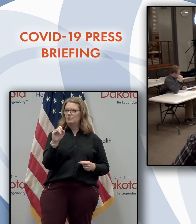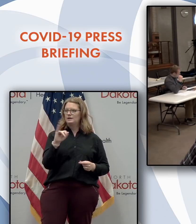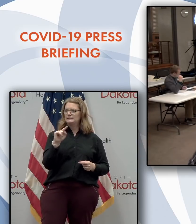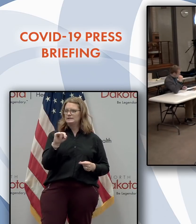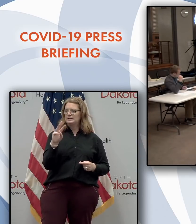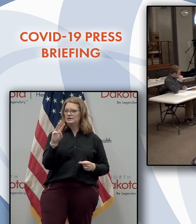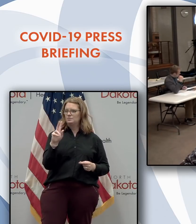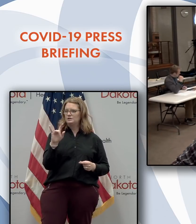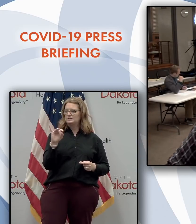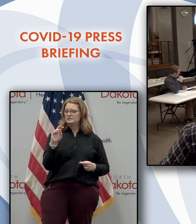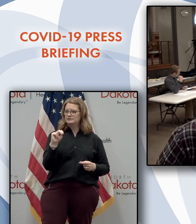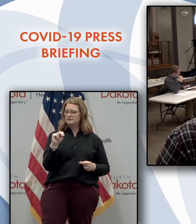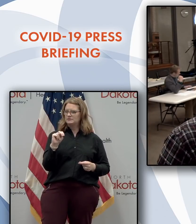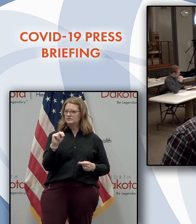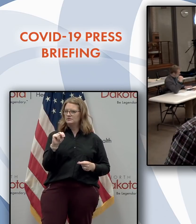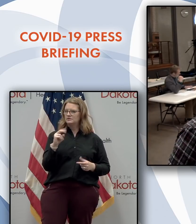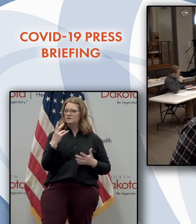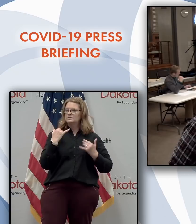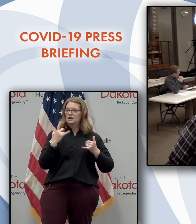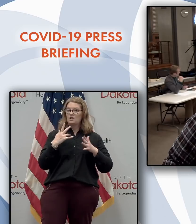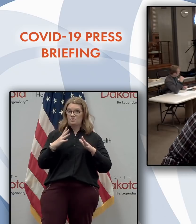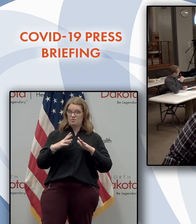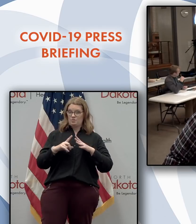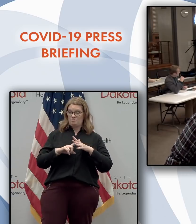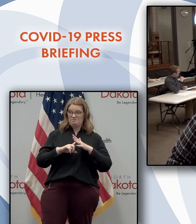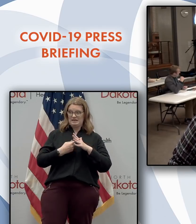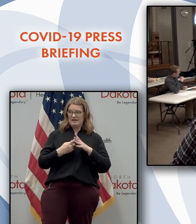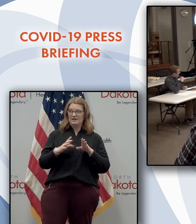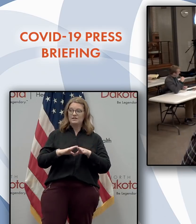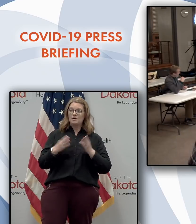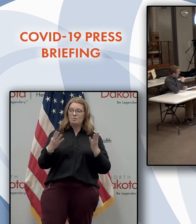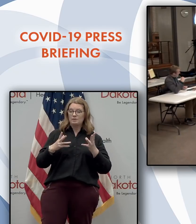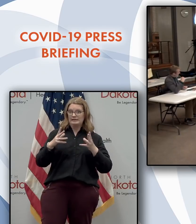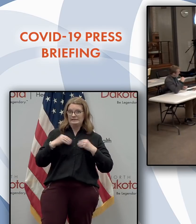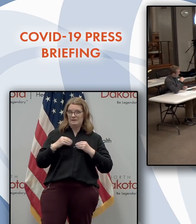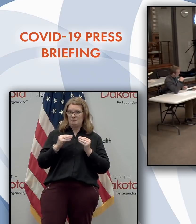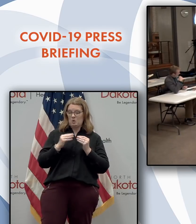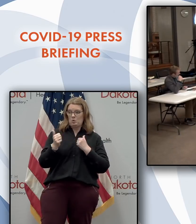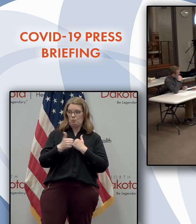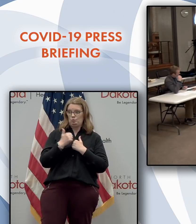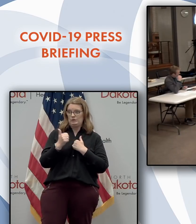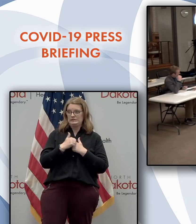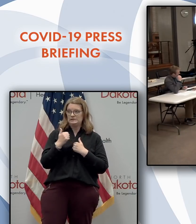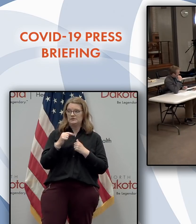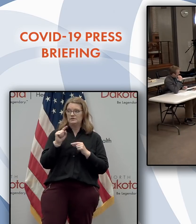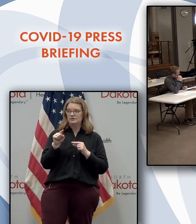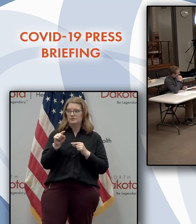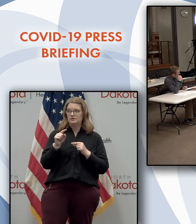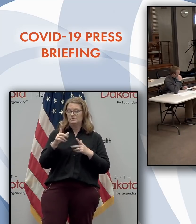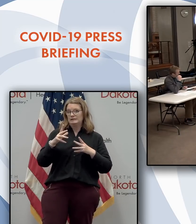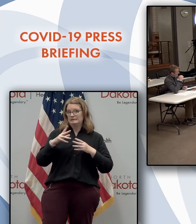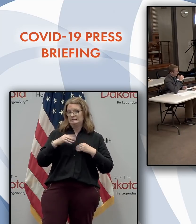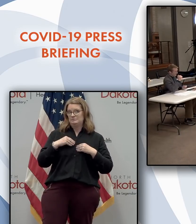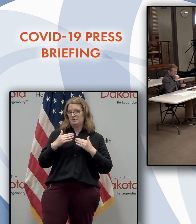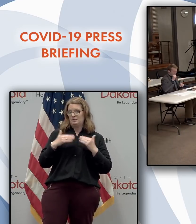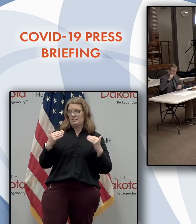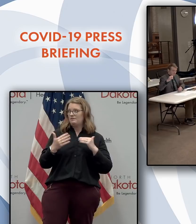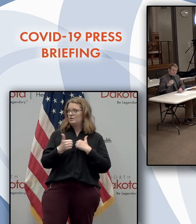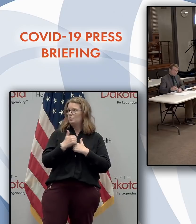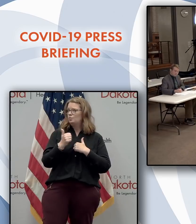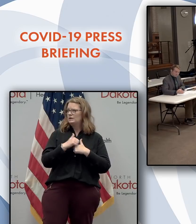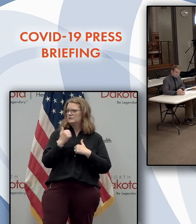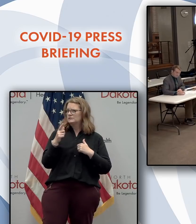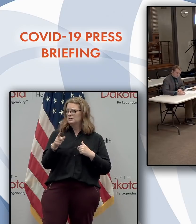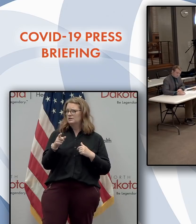Williston. When we began the reopening phase, you said we could take more risks. Are we still in an acceptable level of risk according